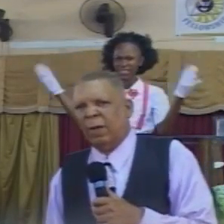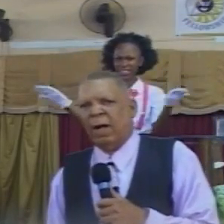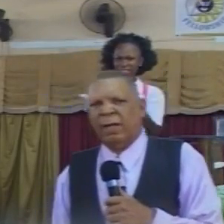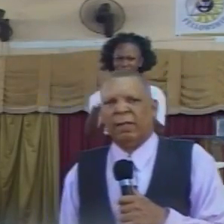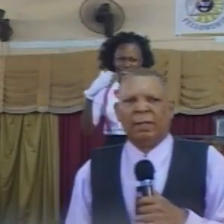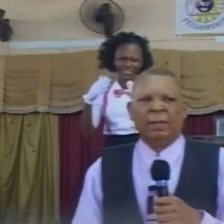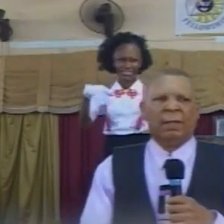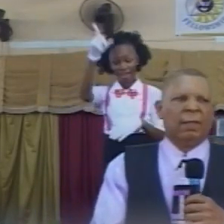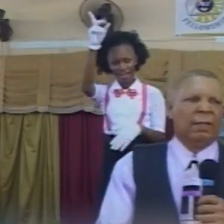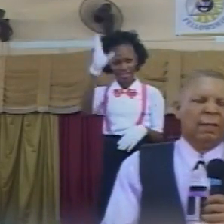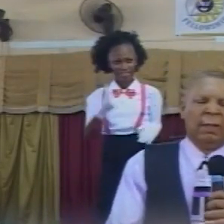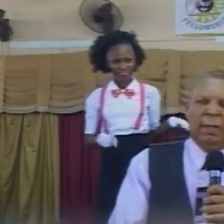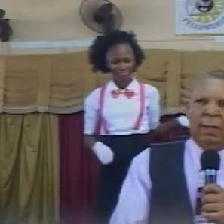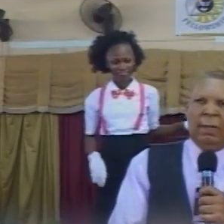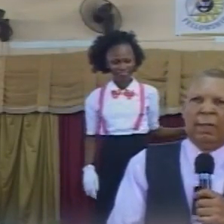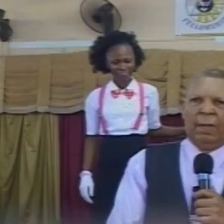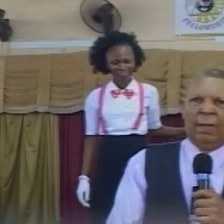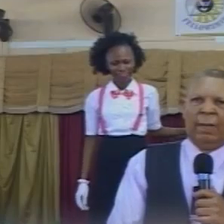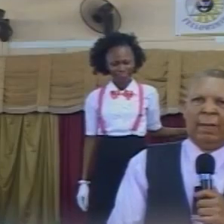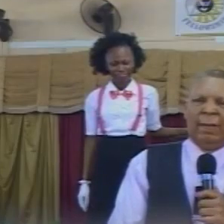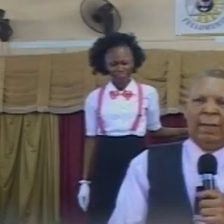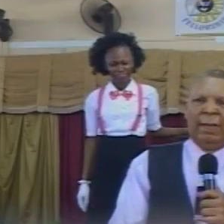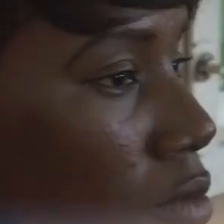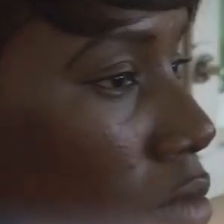See me now, God.